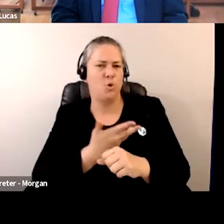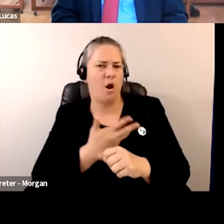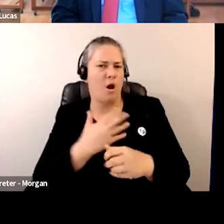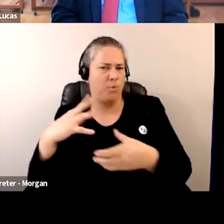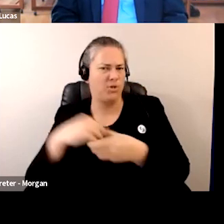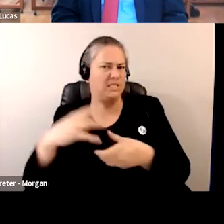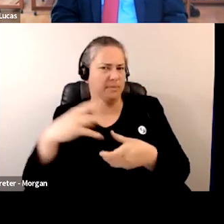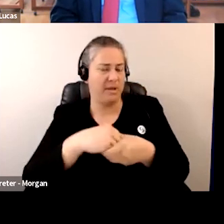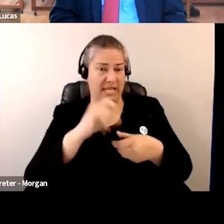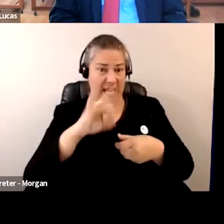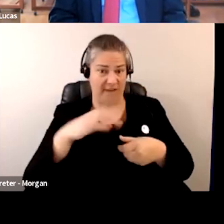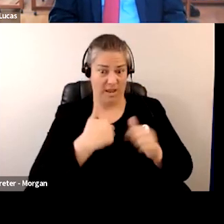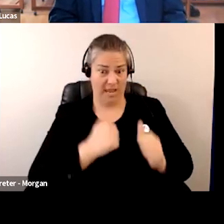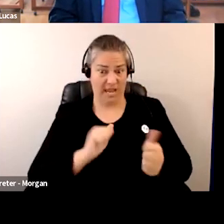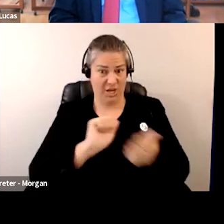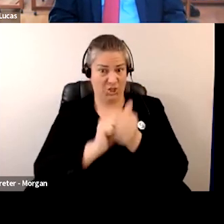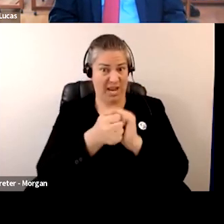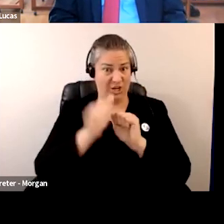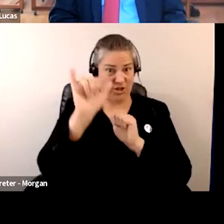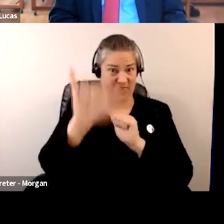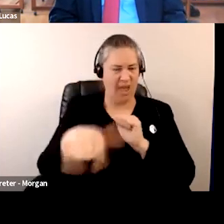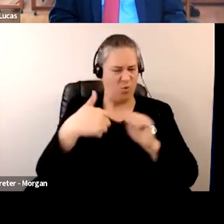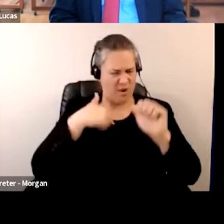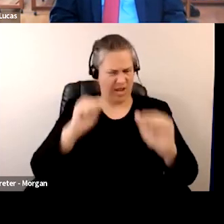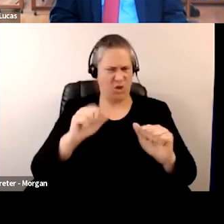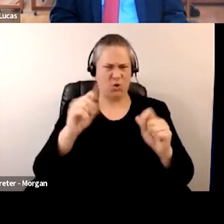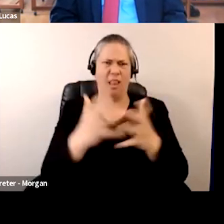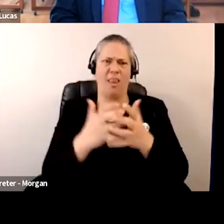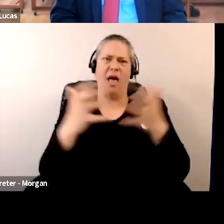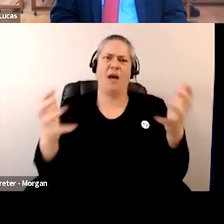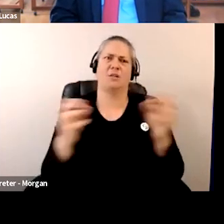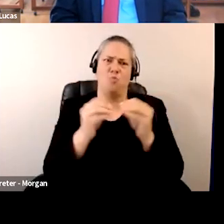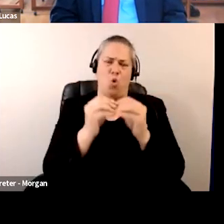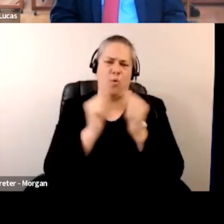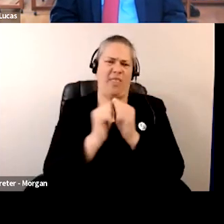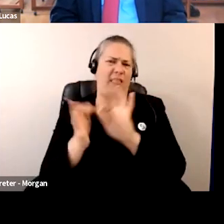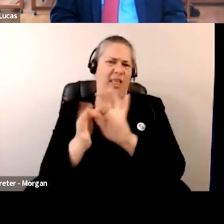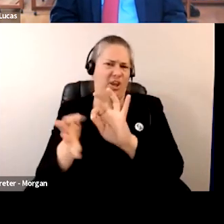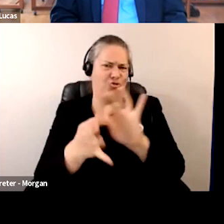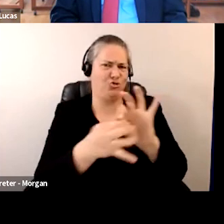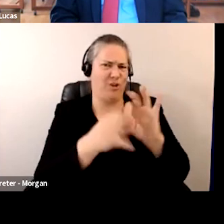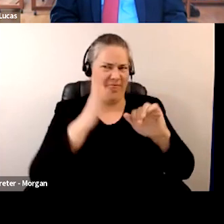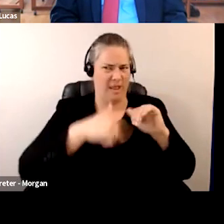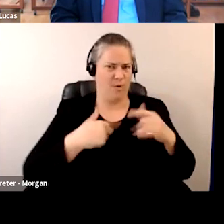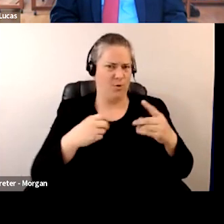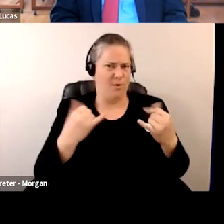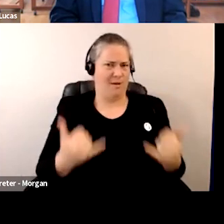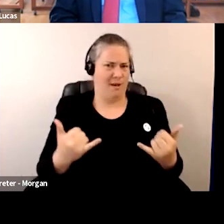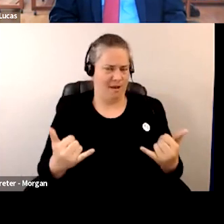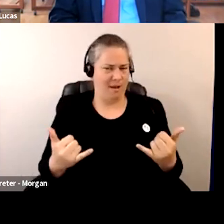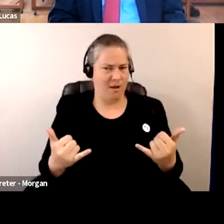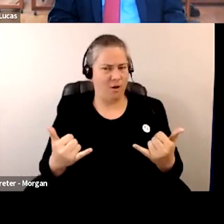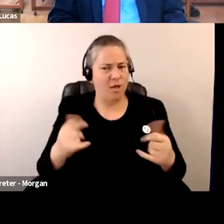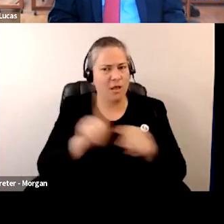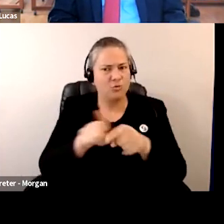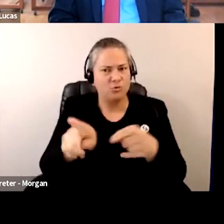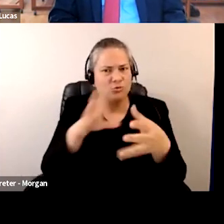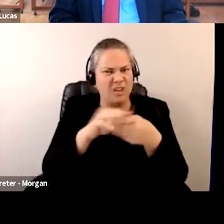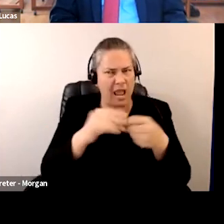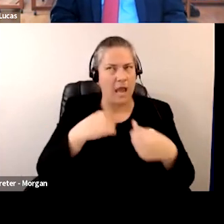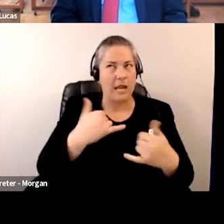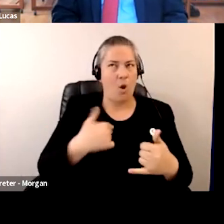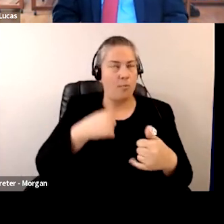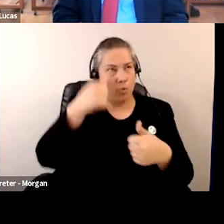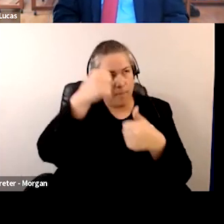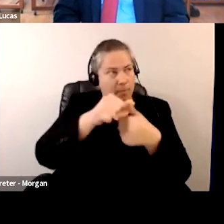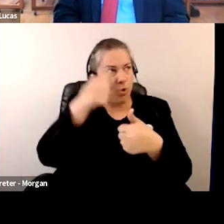participants. If we can change those, we could do a lot more with linkages than we're doing now. As you were talking, I'm just